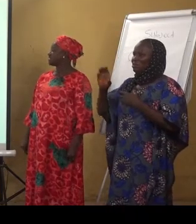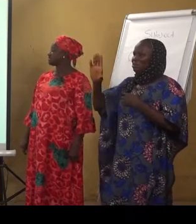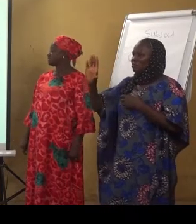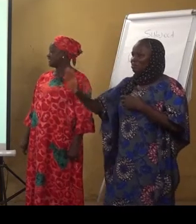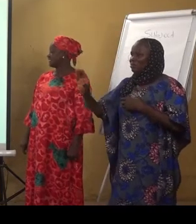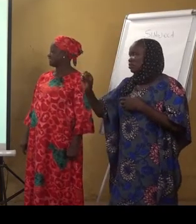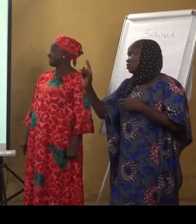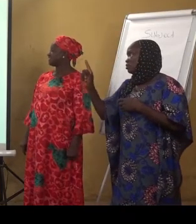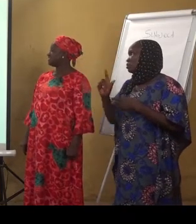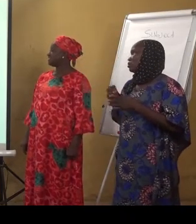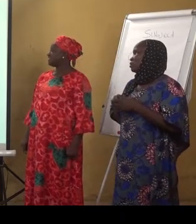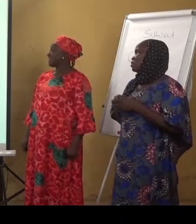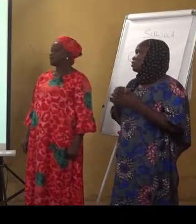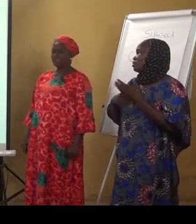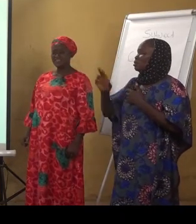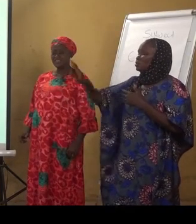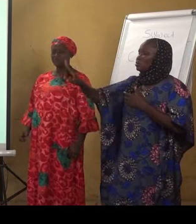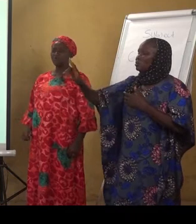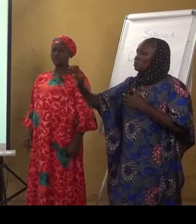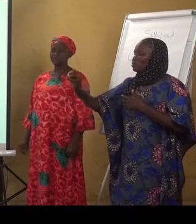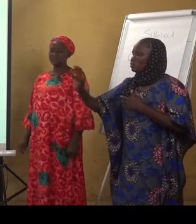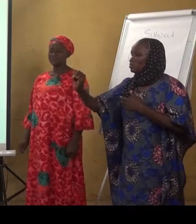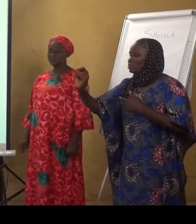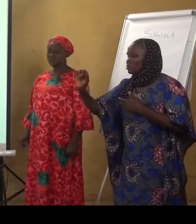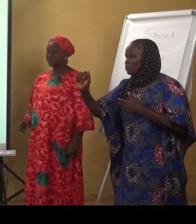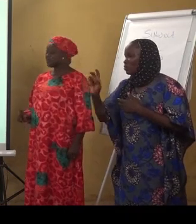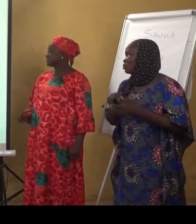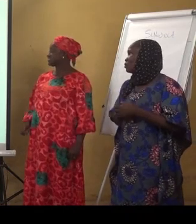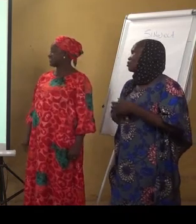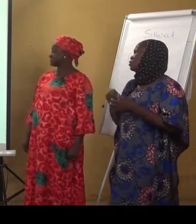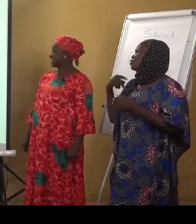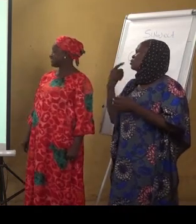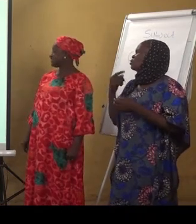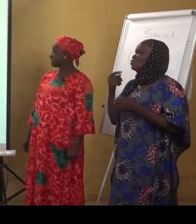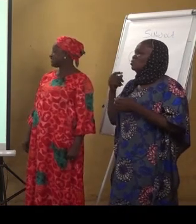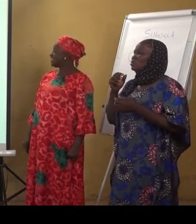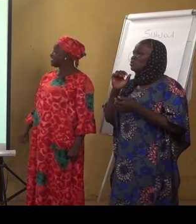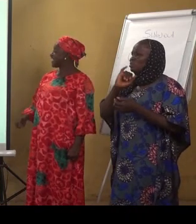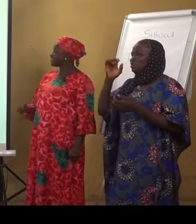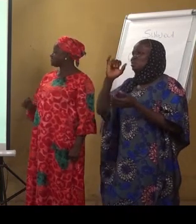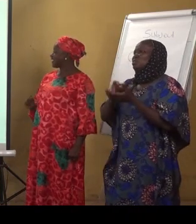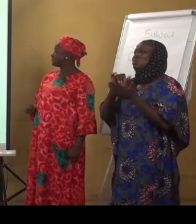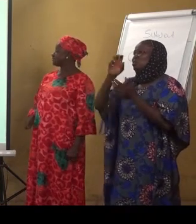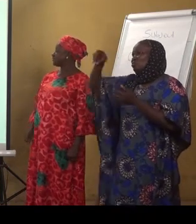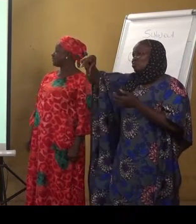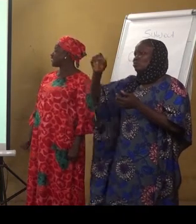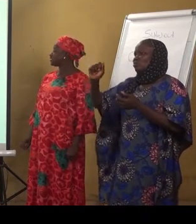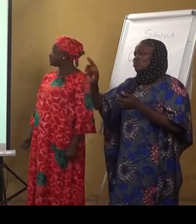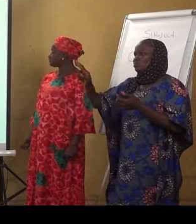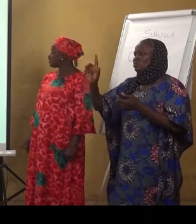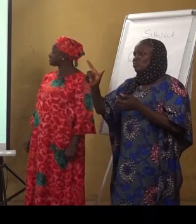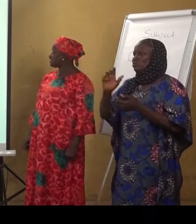to write him a letter. Now, he, Paul, who wrote this letter, he affirmed